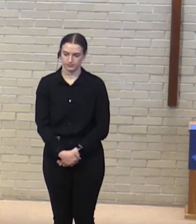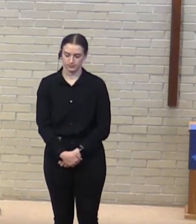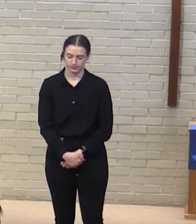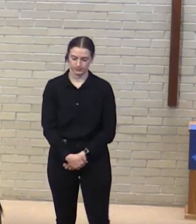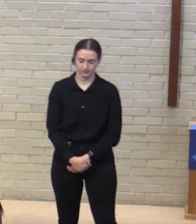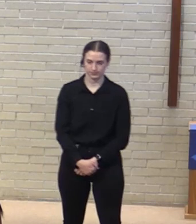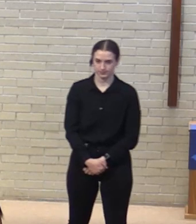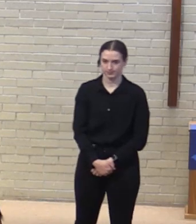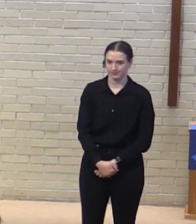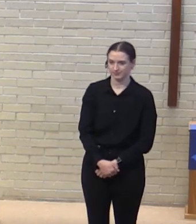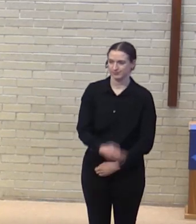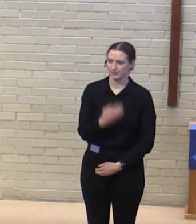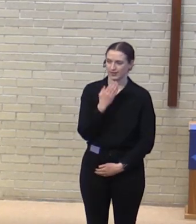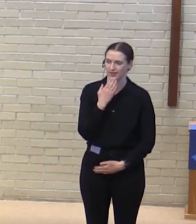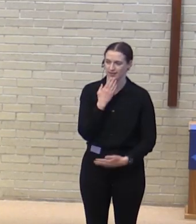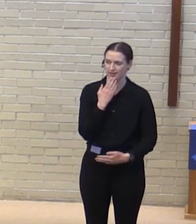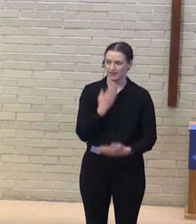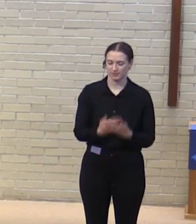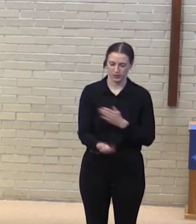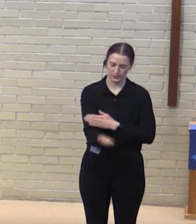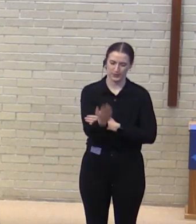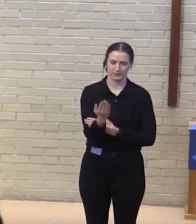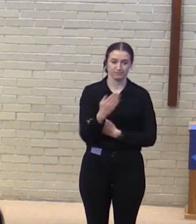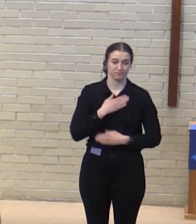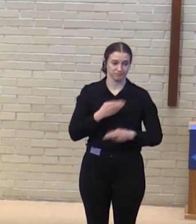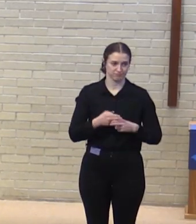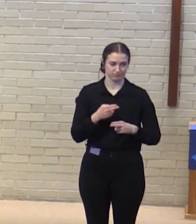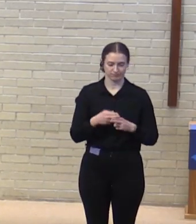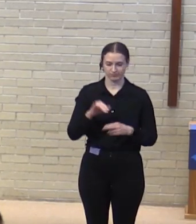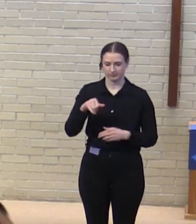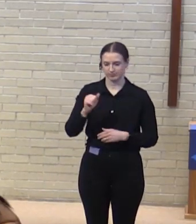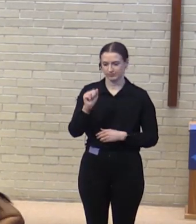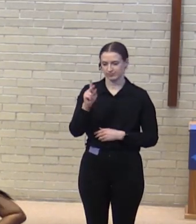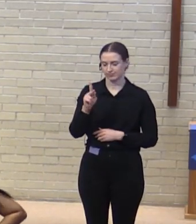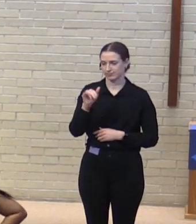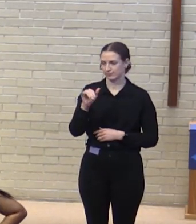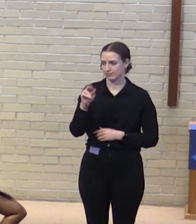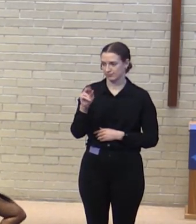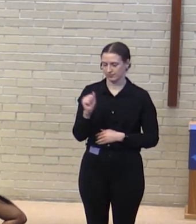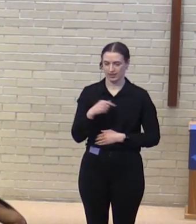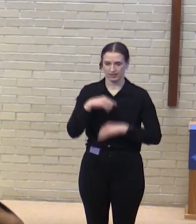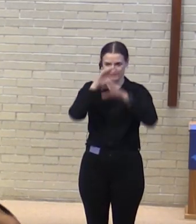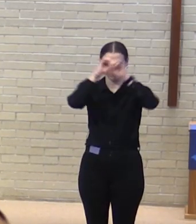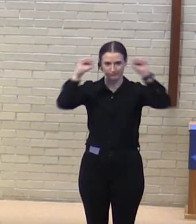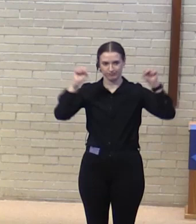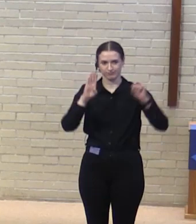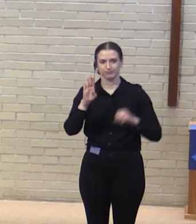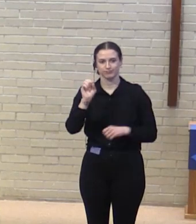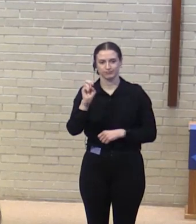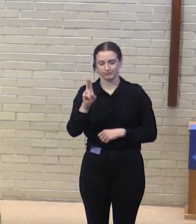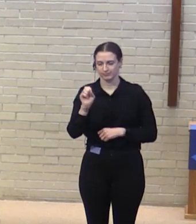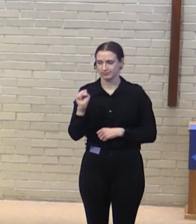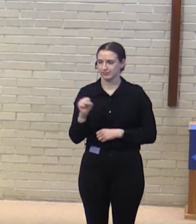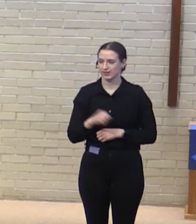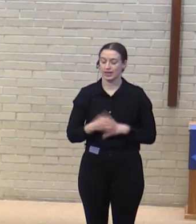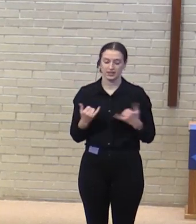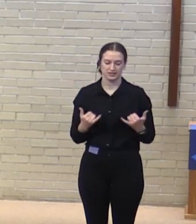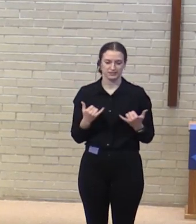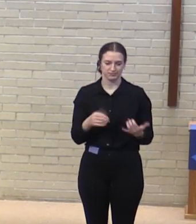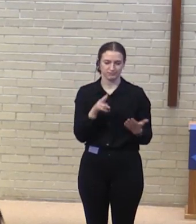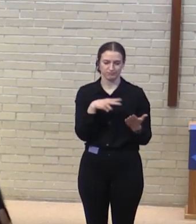Hello, good morning, everyone. My name is Shakira, and I am the BSU president. Today, we are going to be